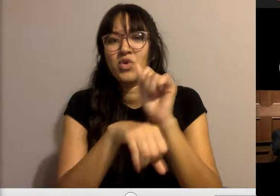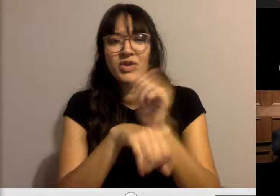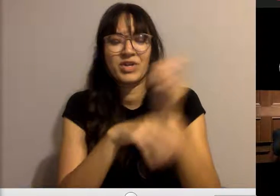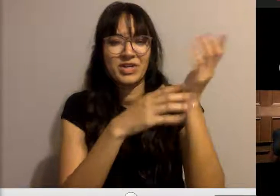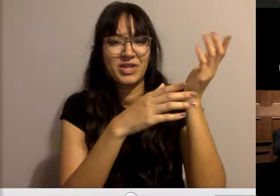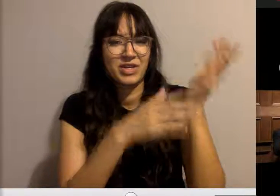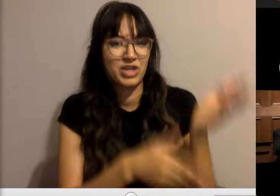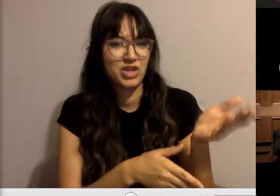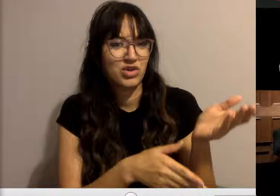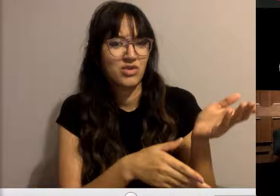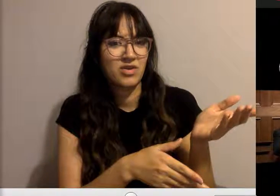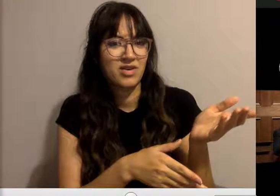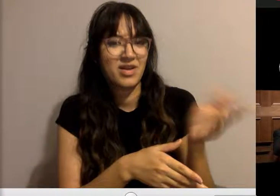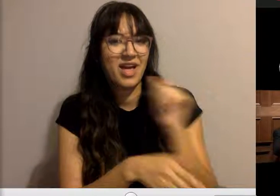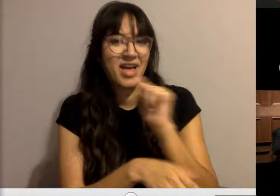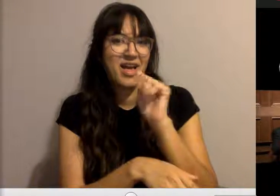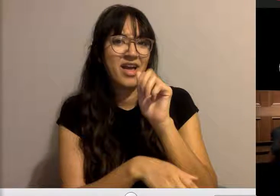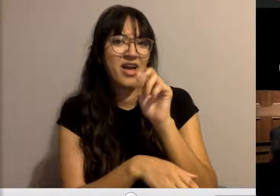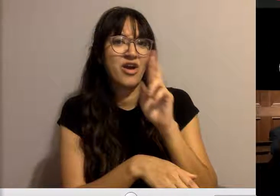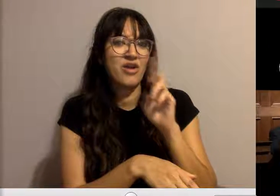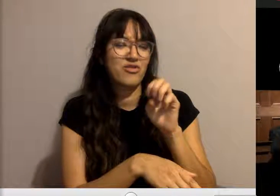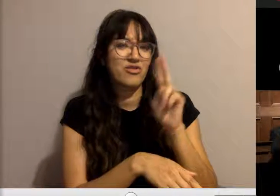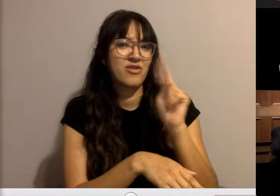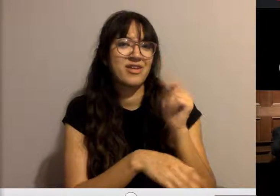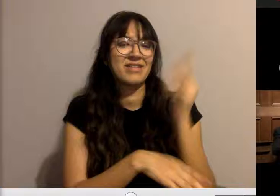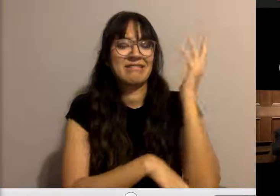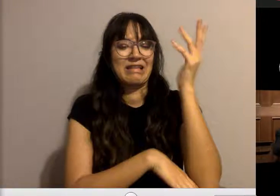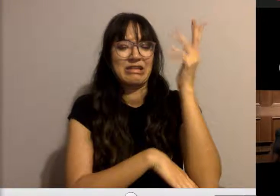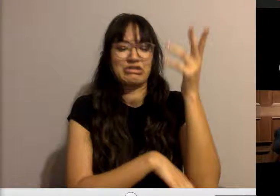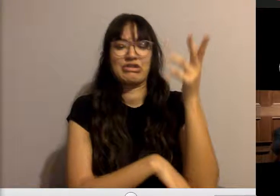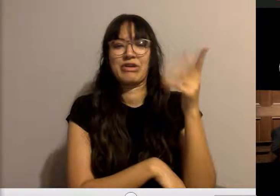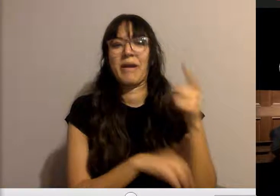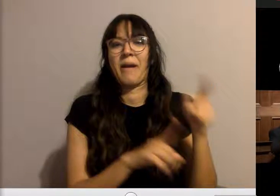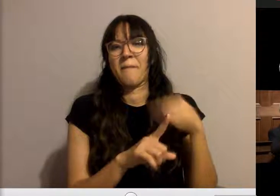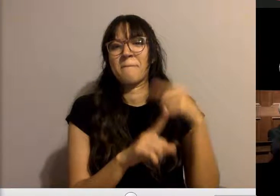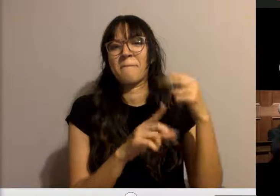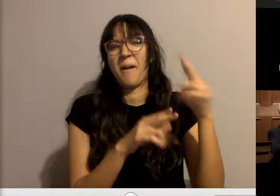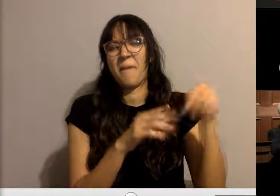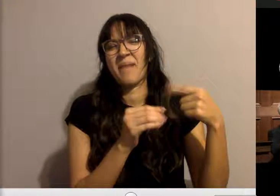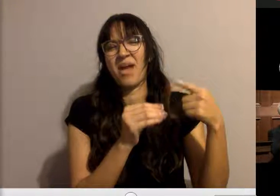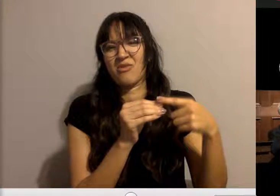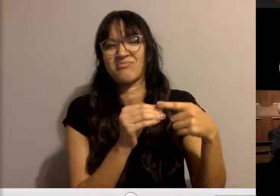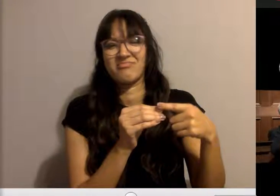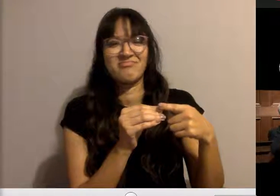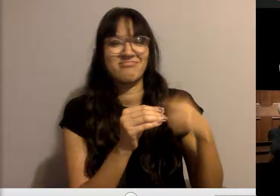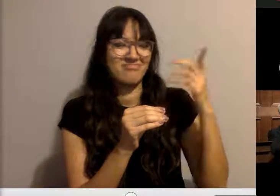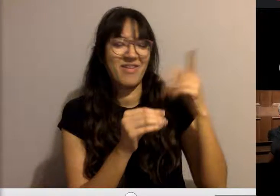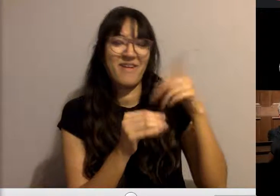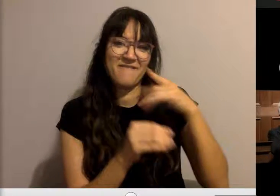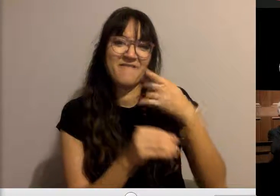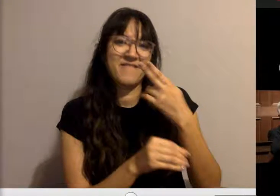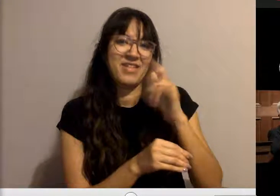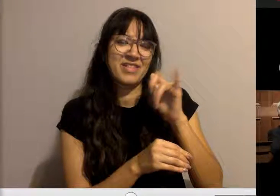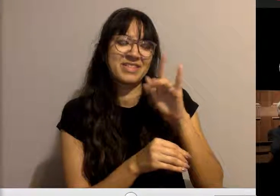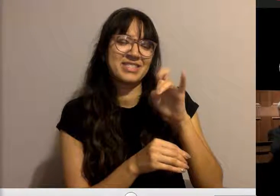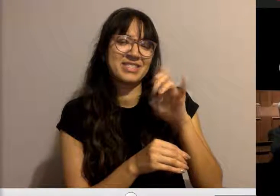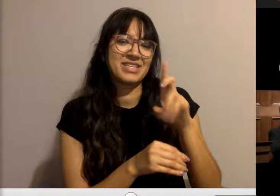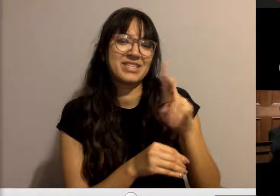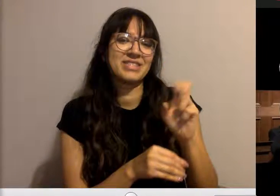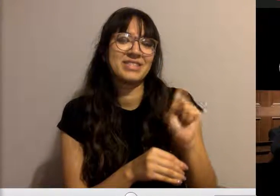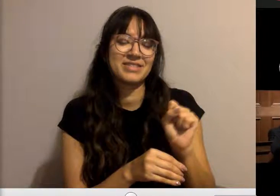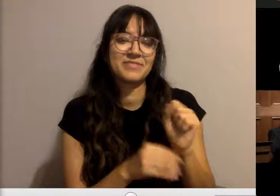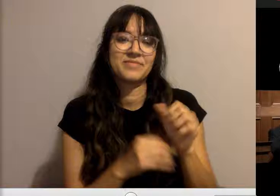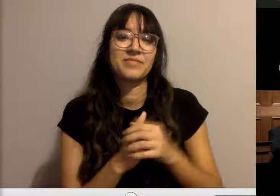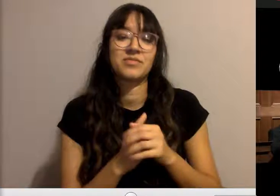Meir lectured here on the Philistines not so long ago. The one thing to remember, though, is with the reliefs at Medinet Habu,